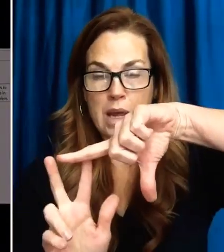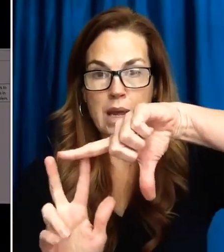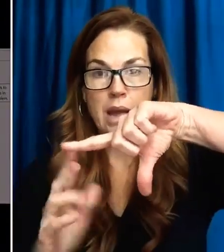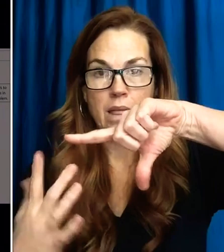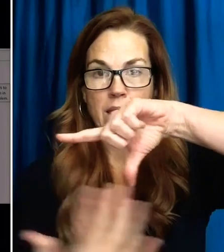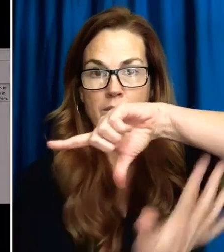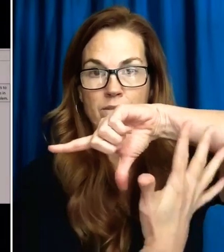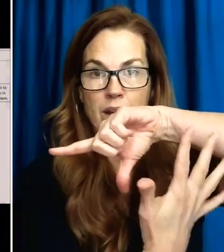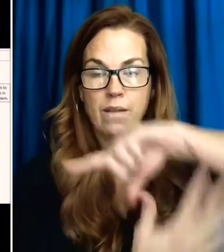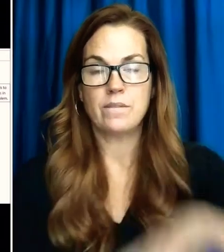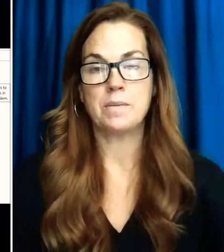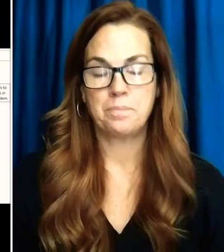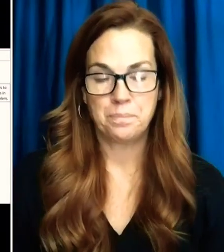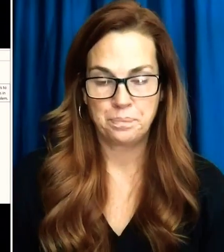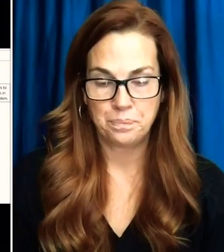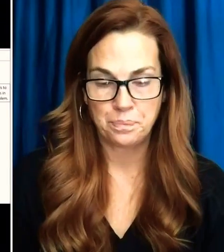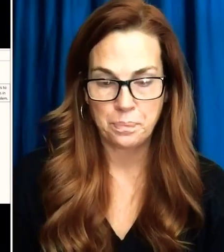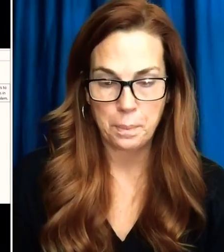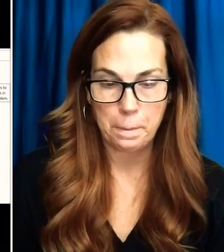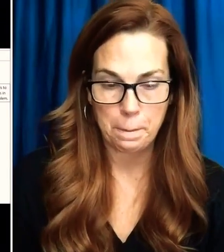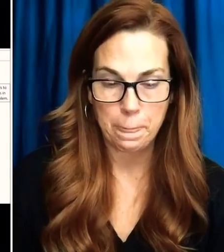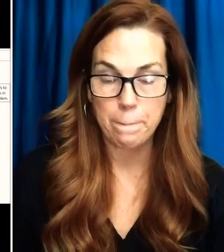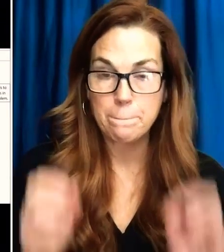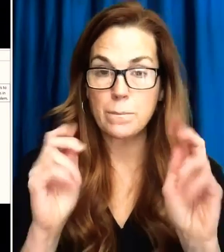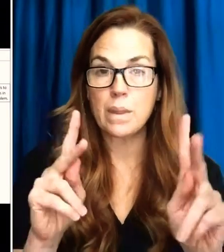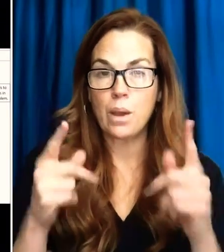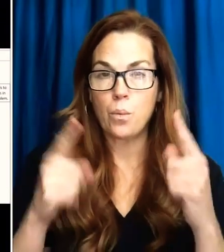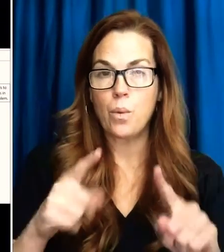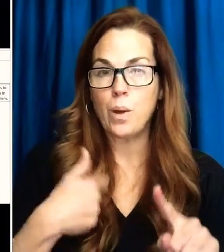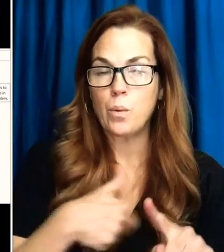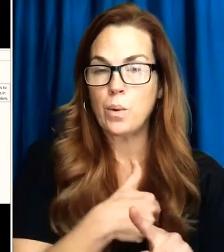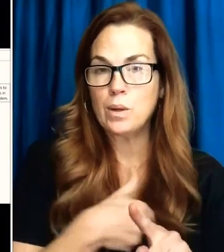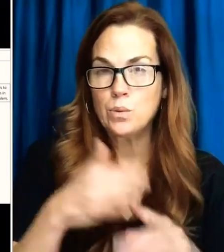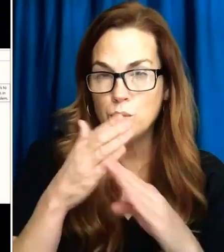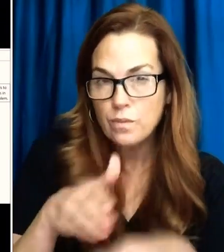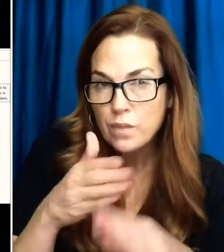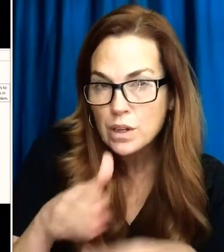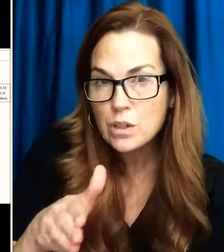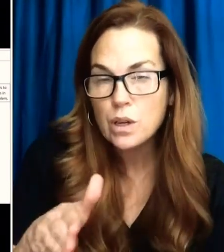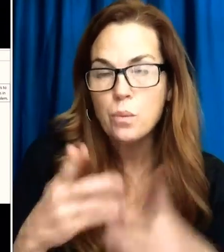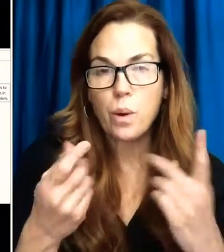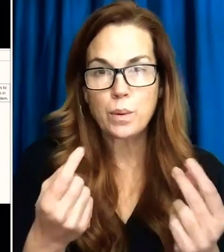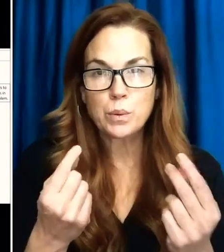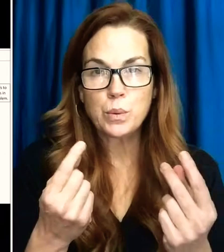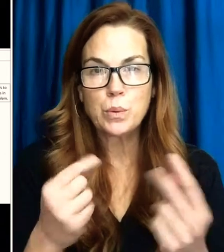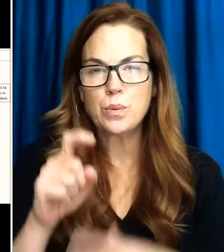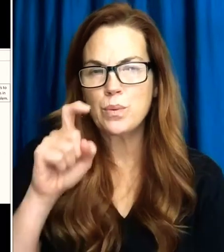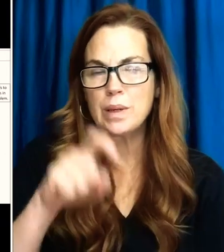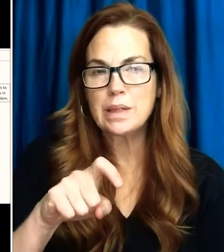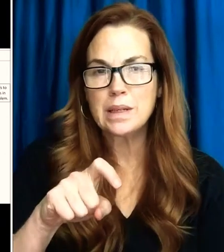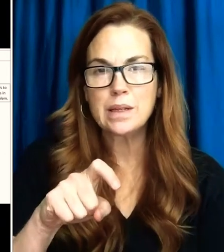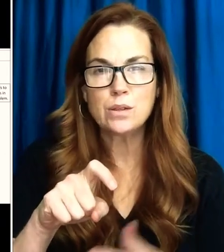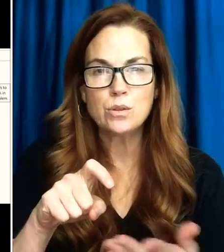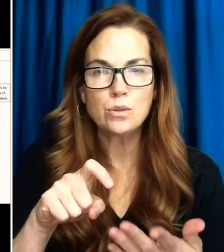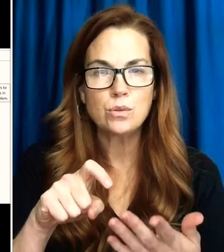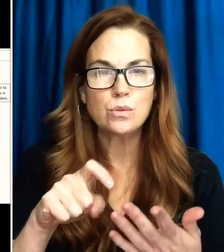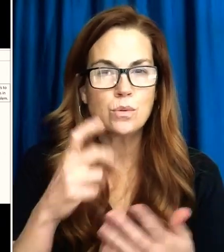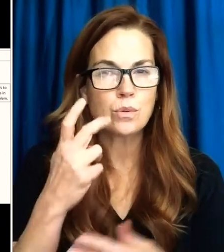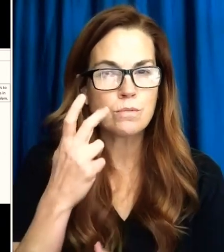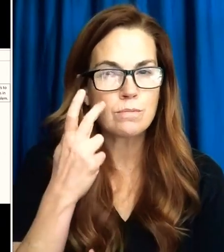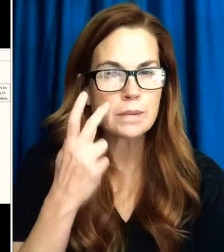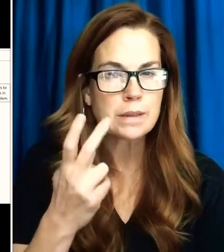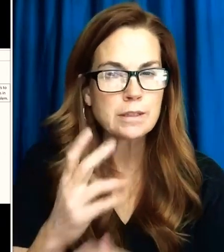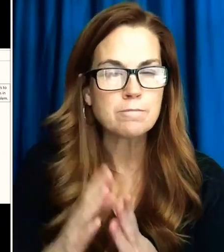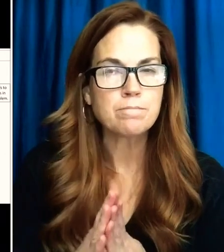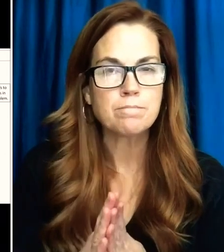so when we're doing division, what we need to do is we need to see how many times 5 can go into 3. And